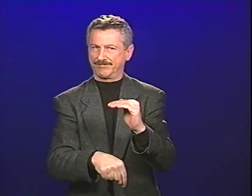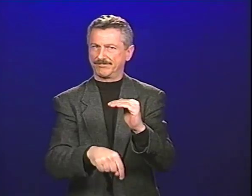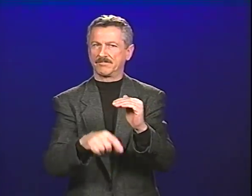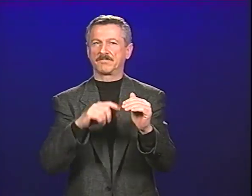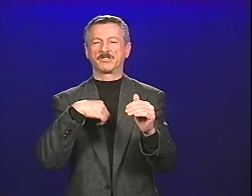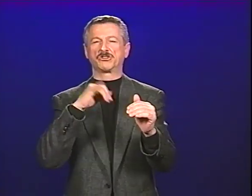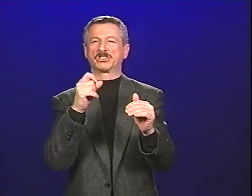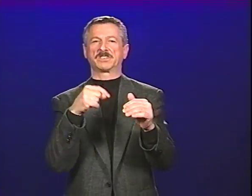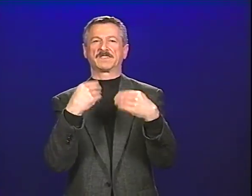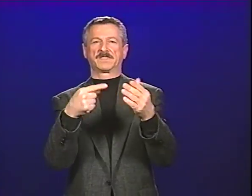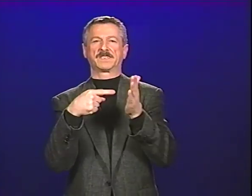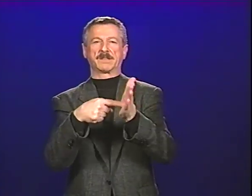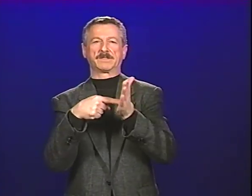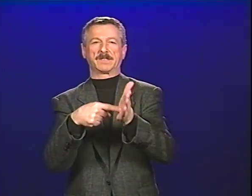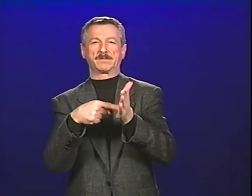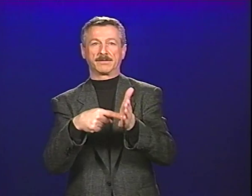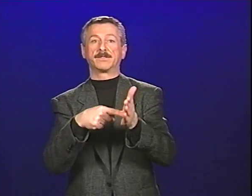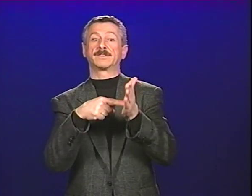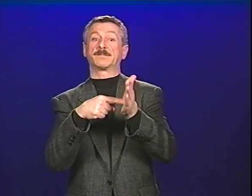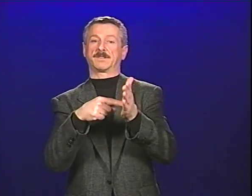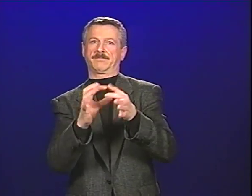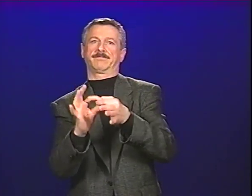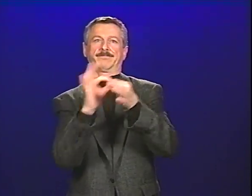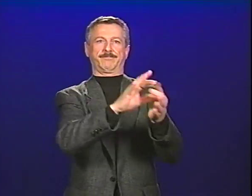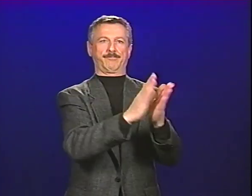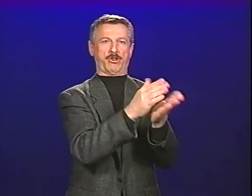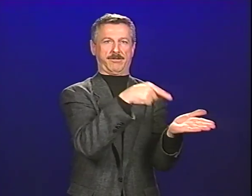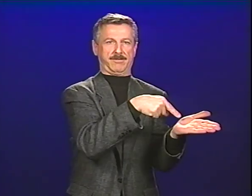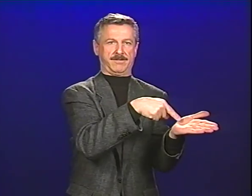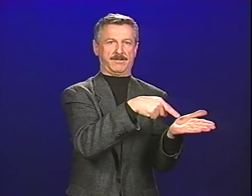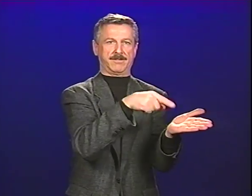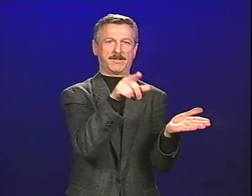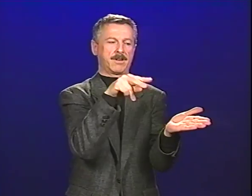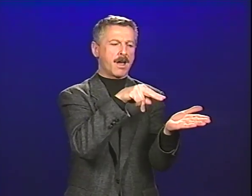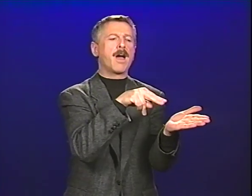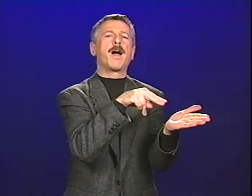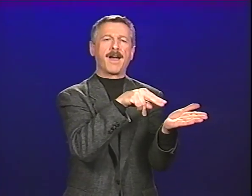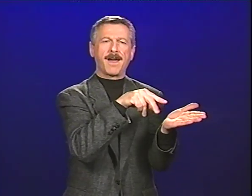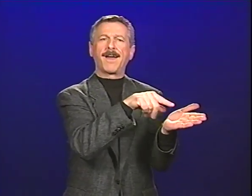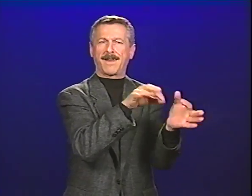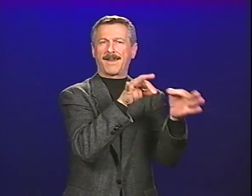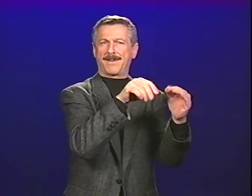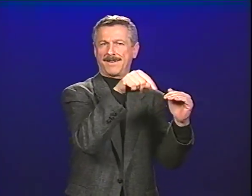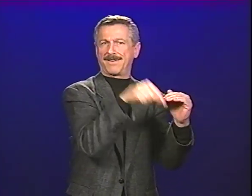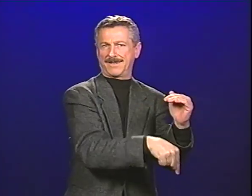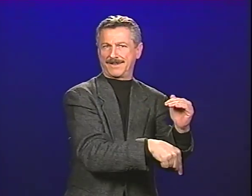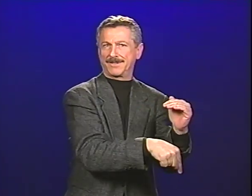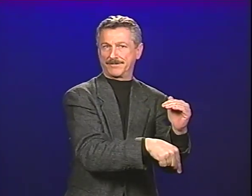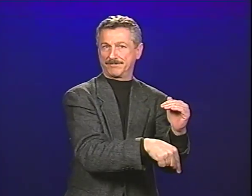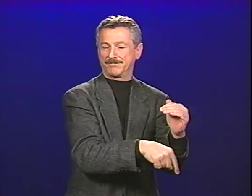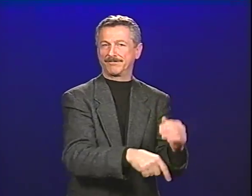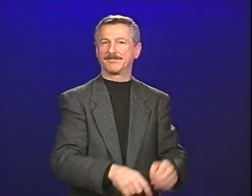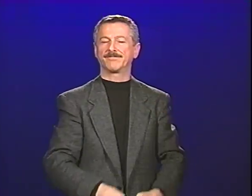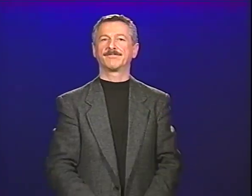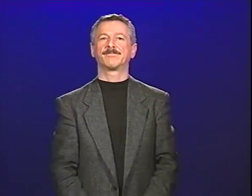I'm not going to go into much depth about this. I'm simply going to give you some examples which relate to the text in the book itself.